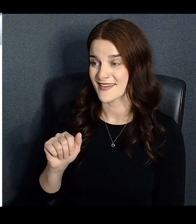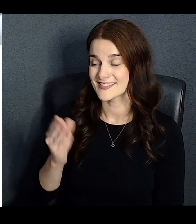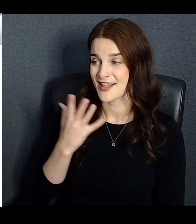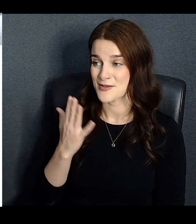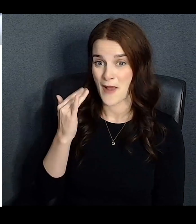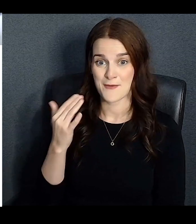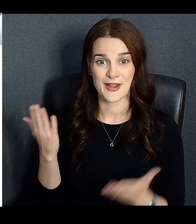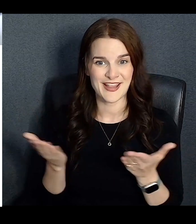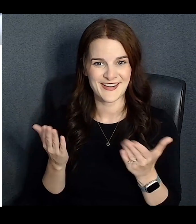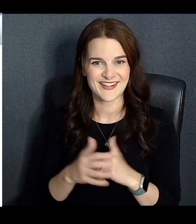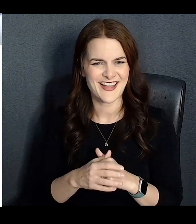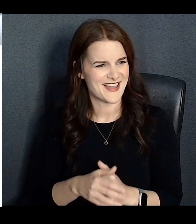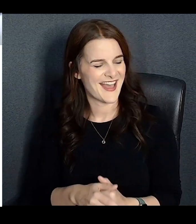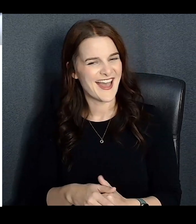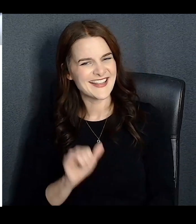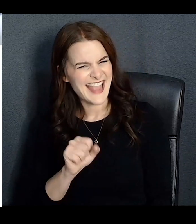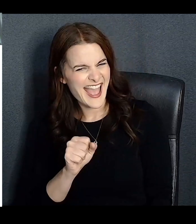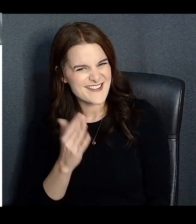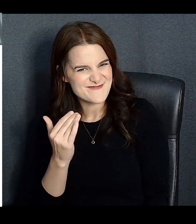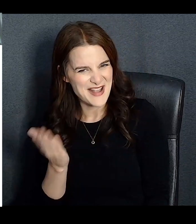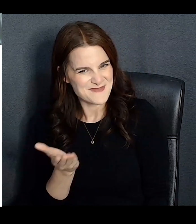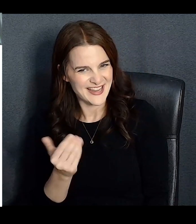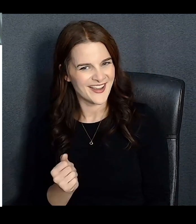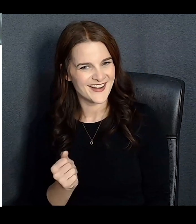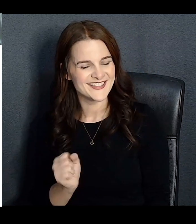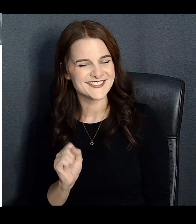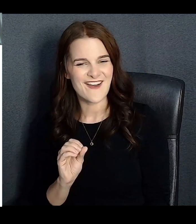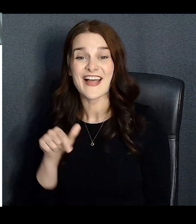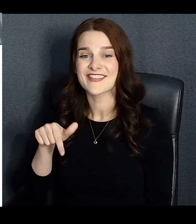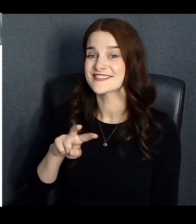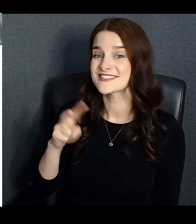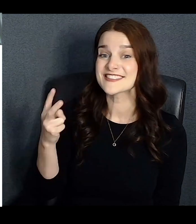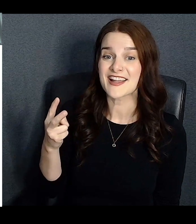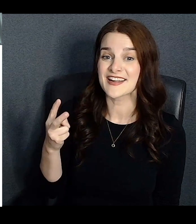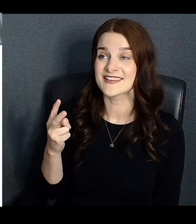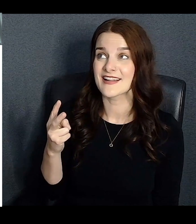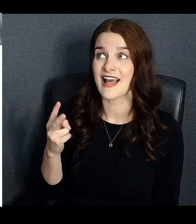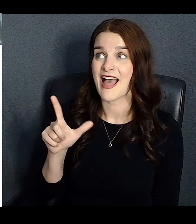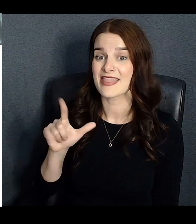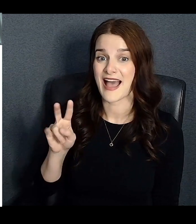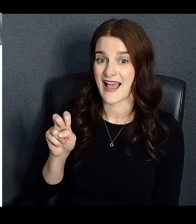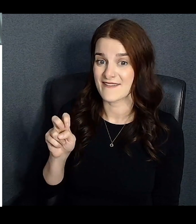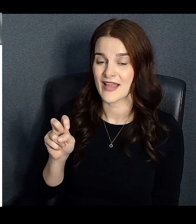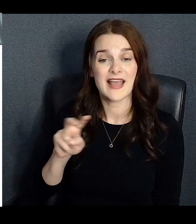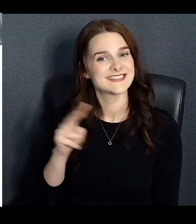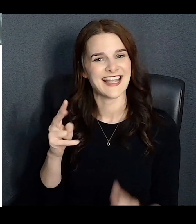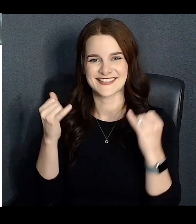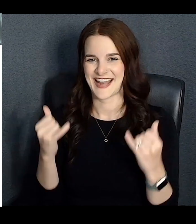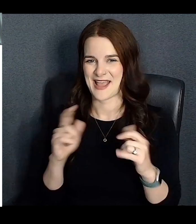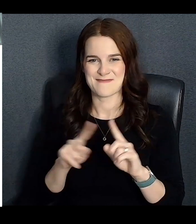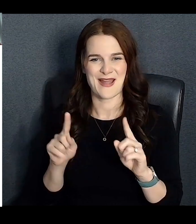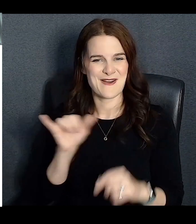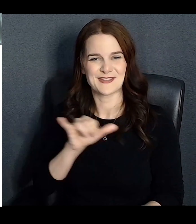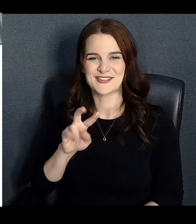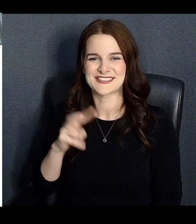So Alana, tell us why we're here. Yeah, so why are we here? So this is our second live, well, second today, but also